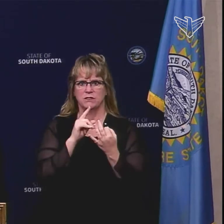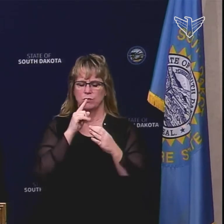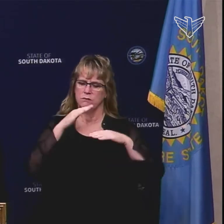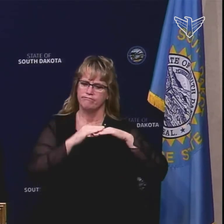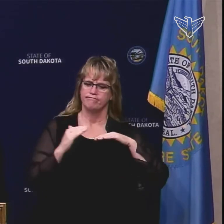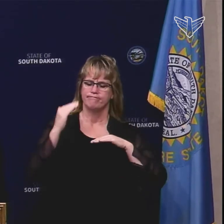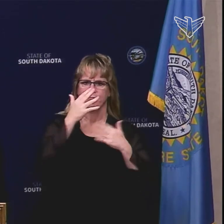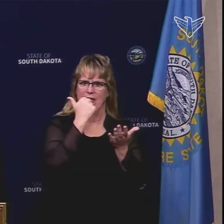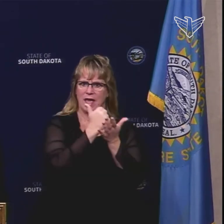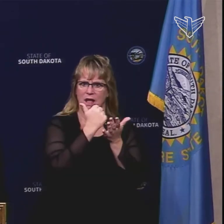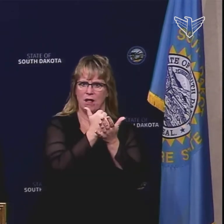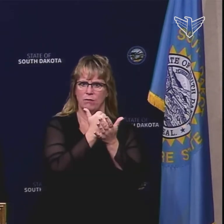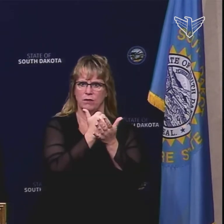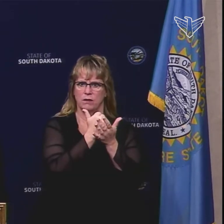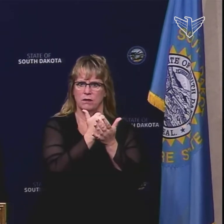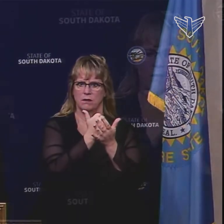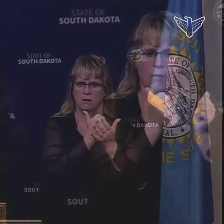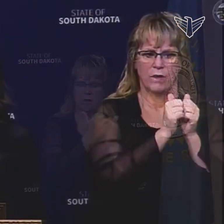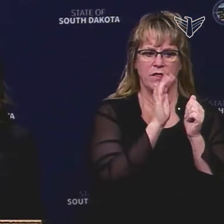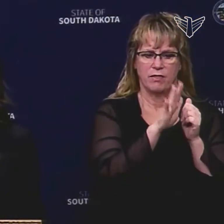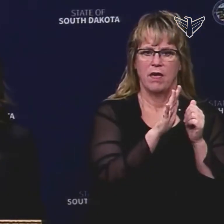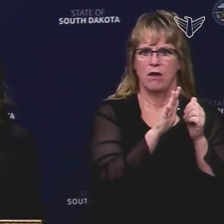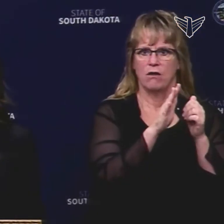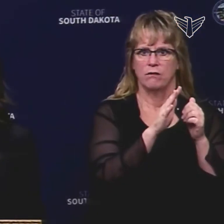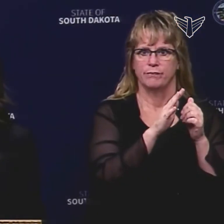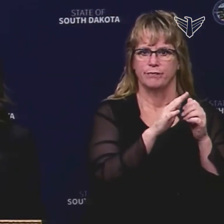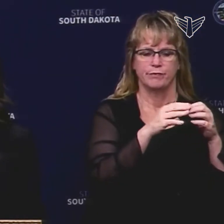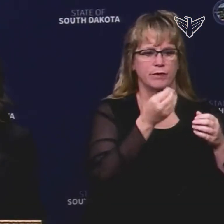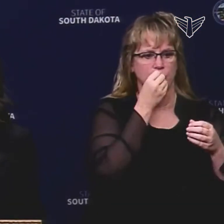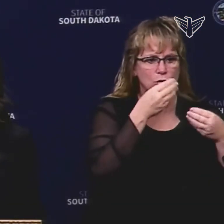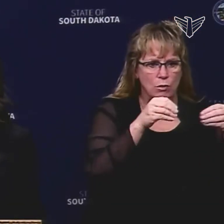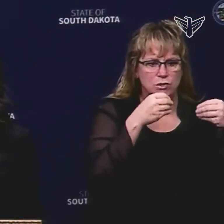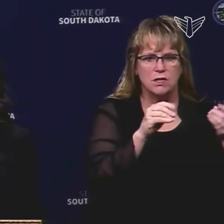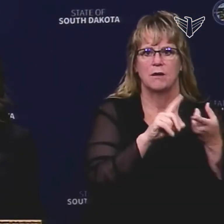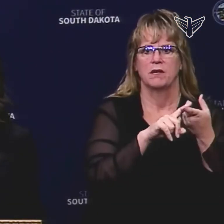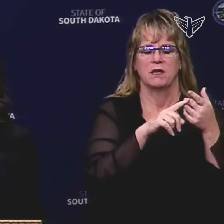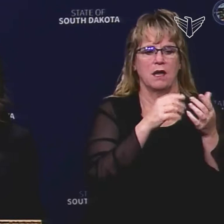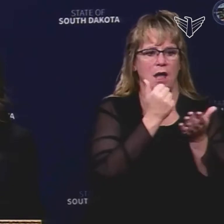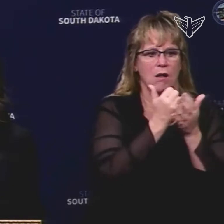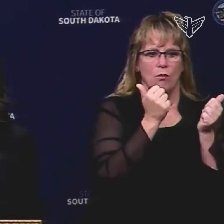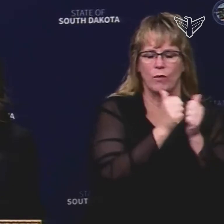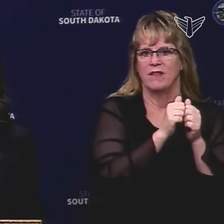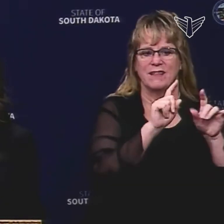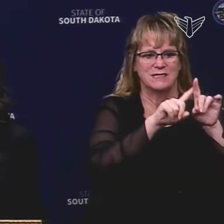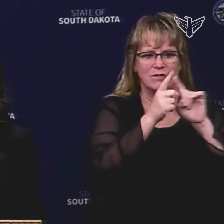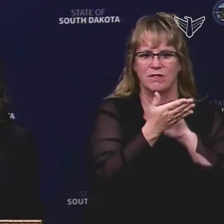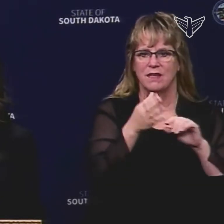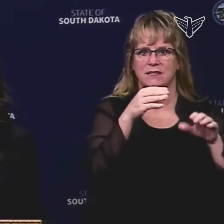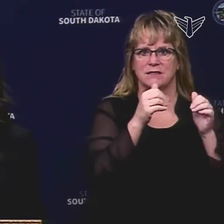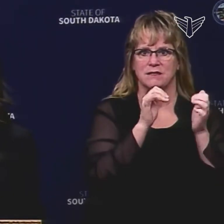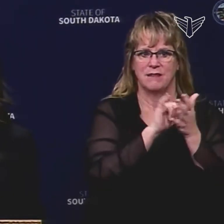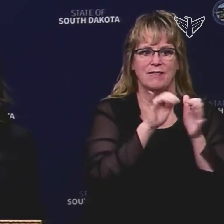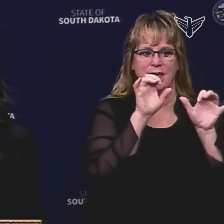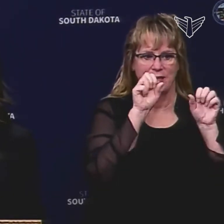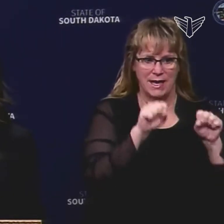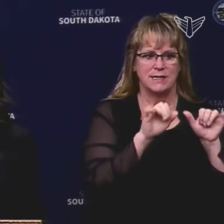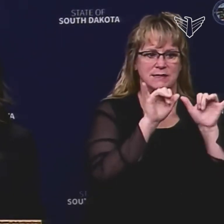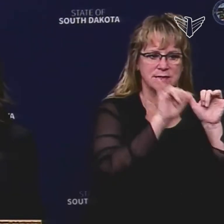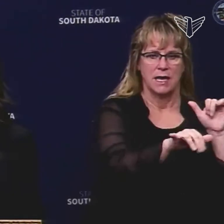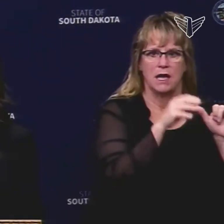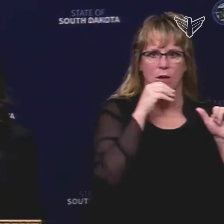they have friends and family run errands for them. To help them with their grocery shopping, help them get things done so they can stay